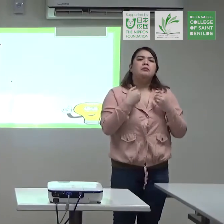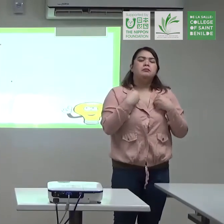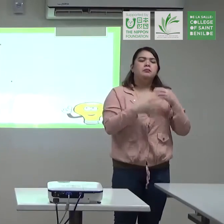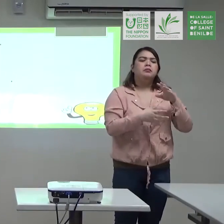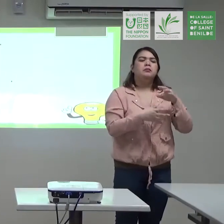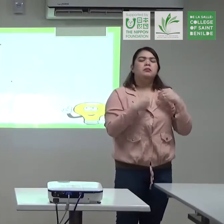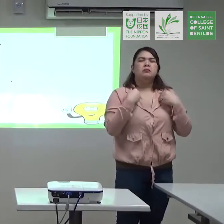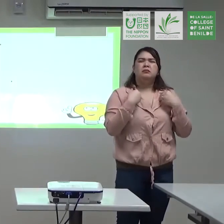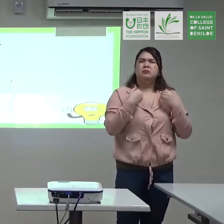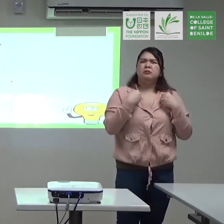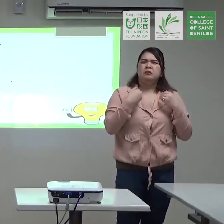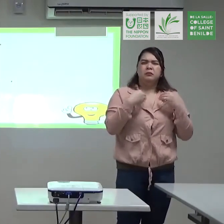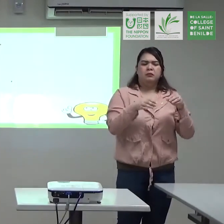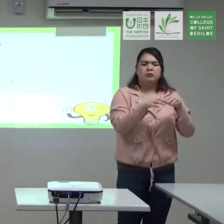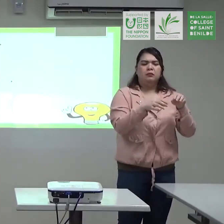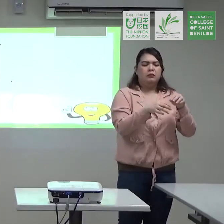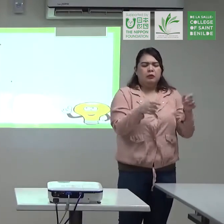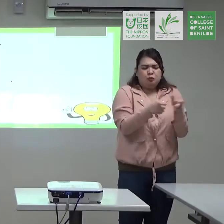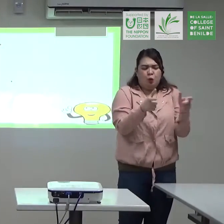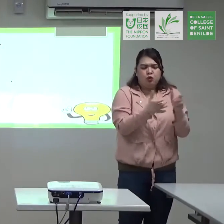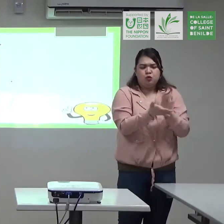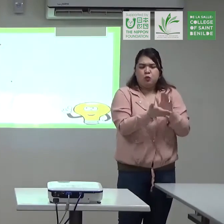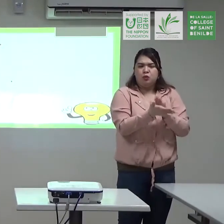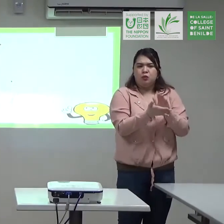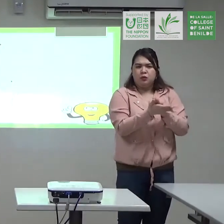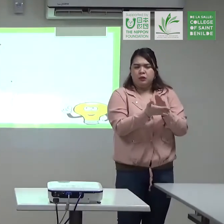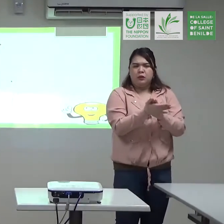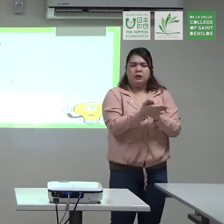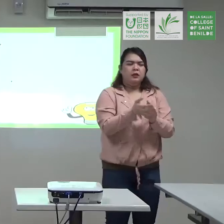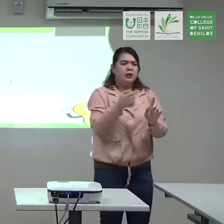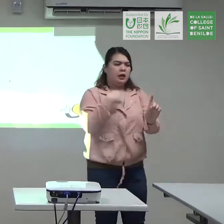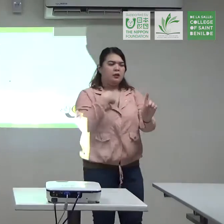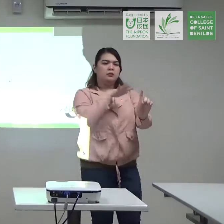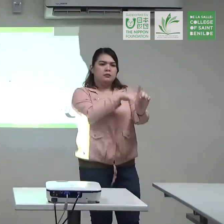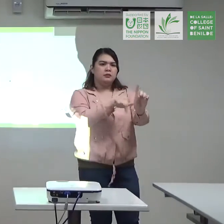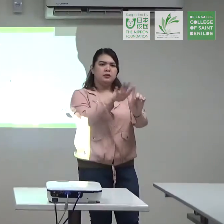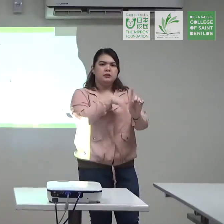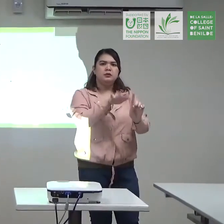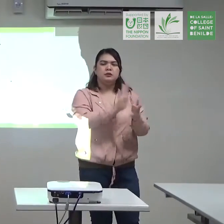natives, the aboriginals. I noticed in that school,